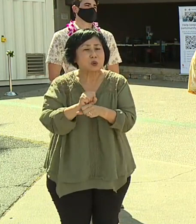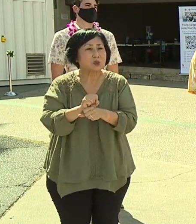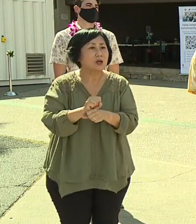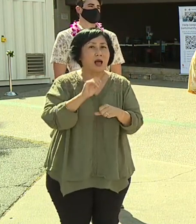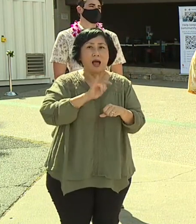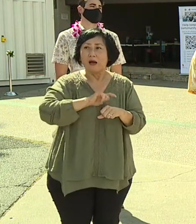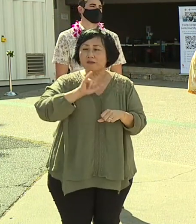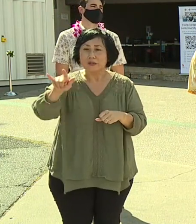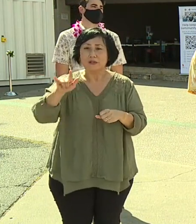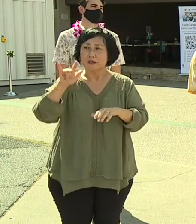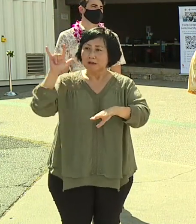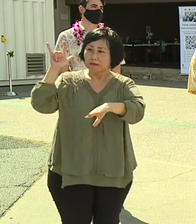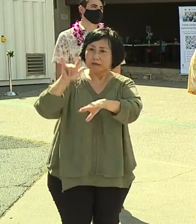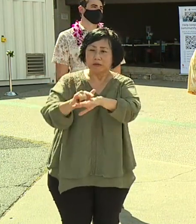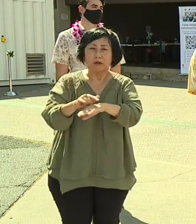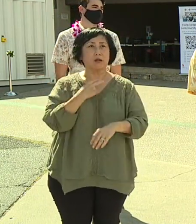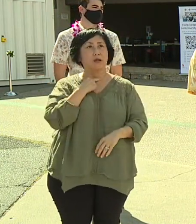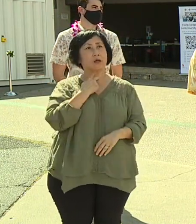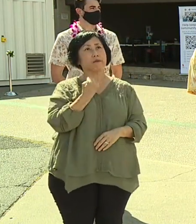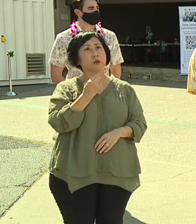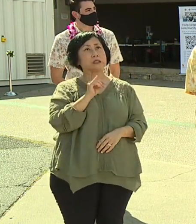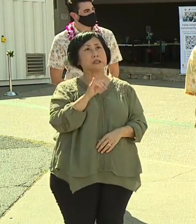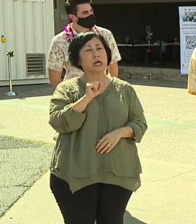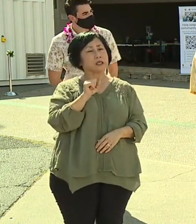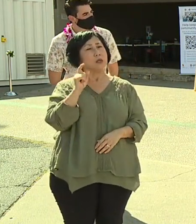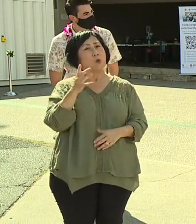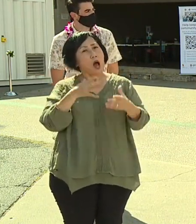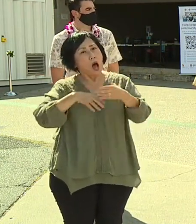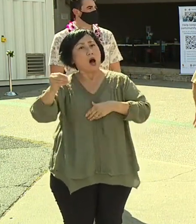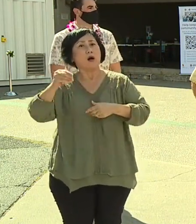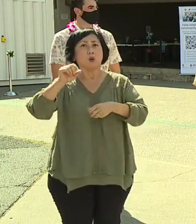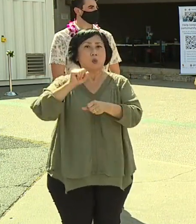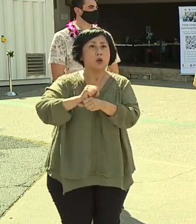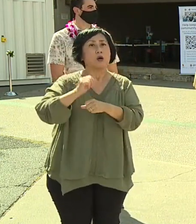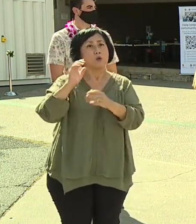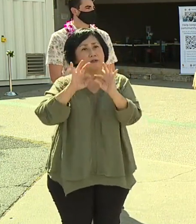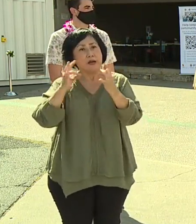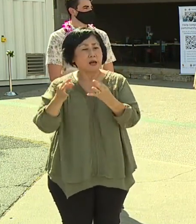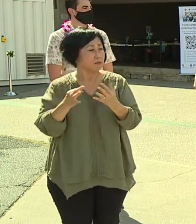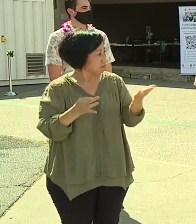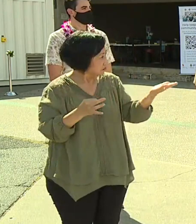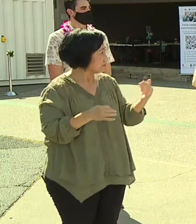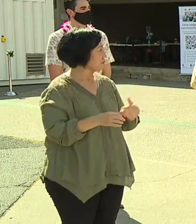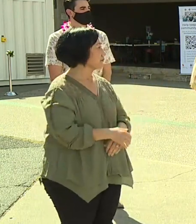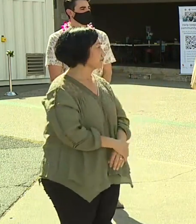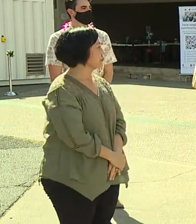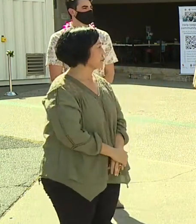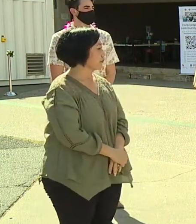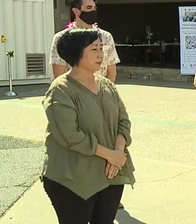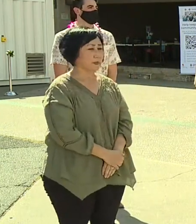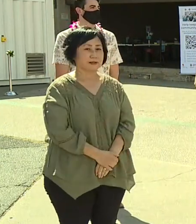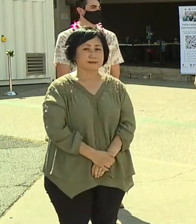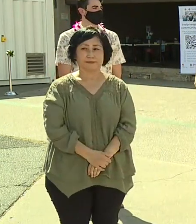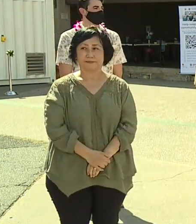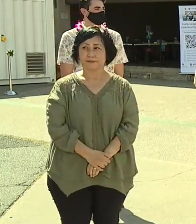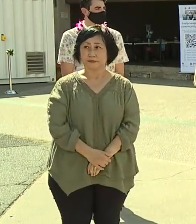back and do other things. But Governor, would you like to add, because this is all what you did, and I don't know, Eric's here.